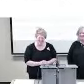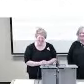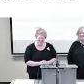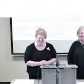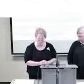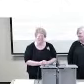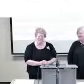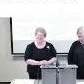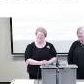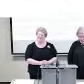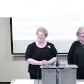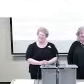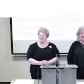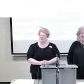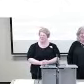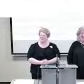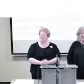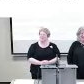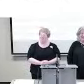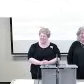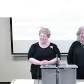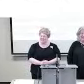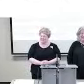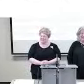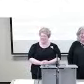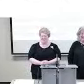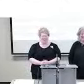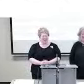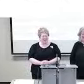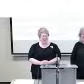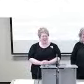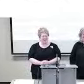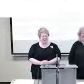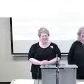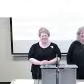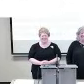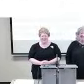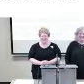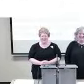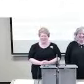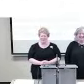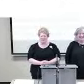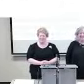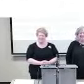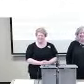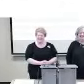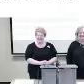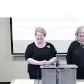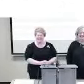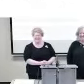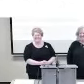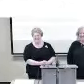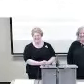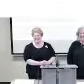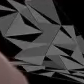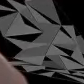all together we want to know what your questions are for us so alex would you help us out